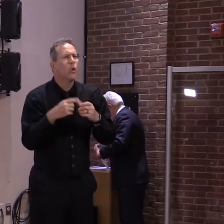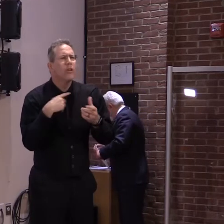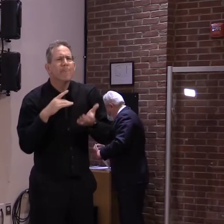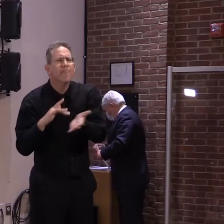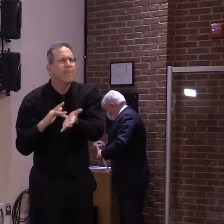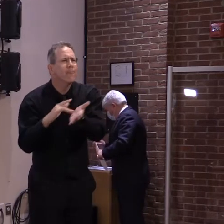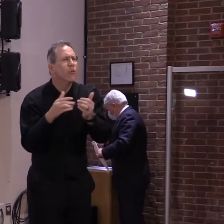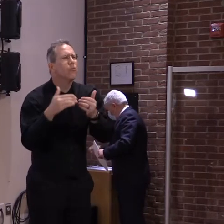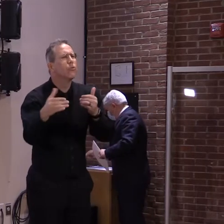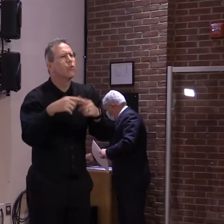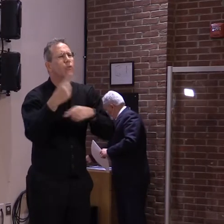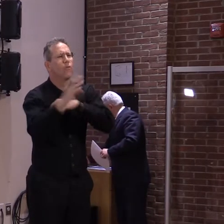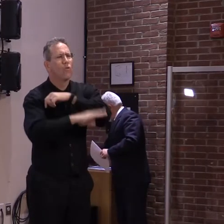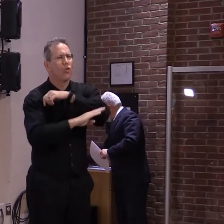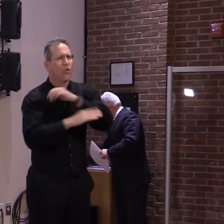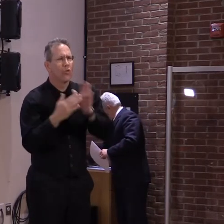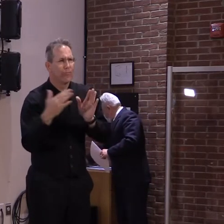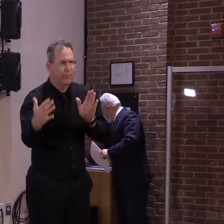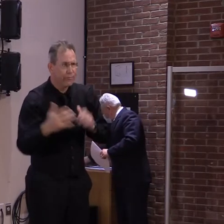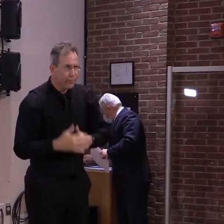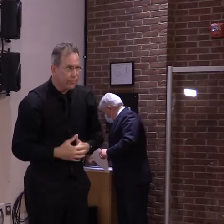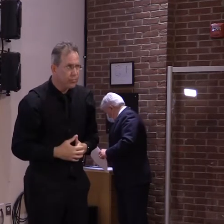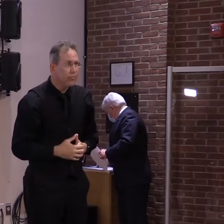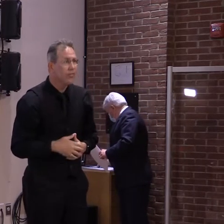testing program will be covered by a federal grant.